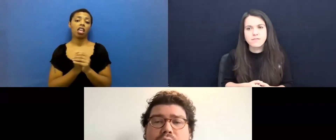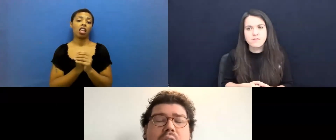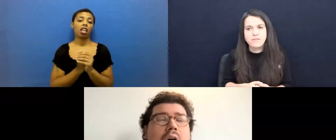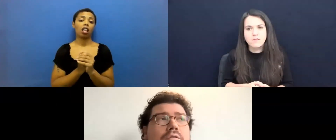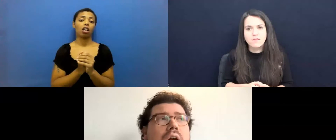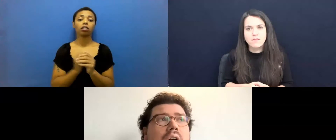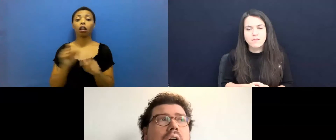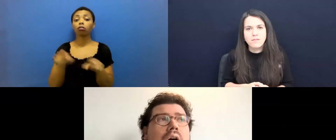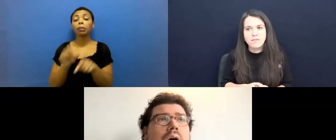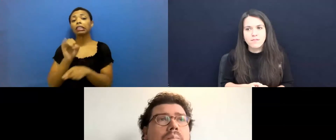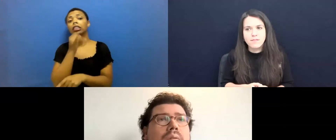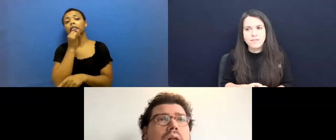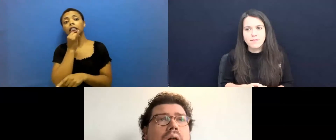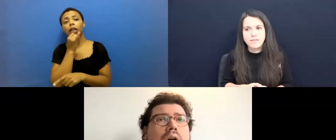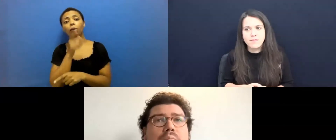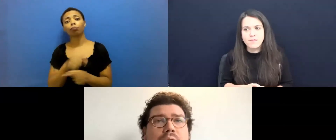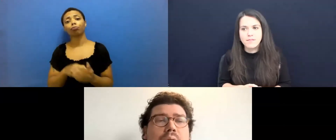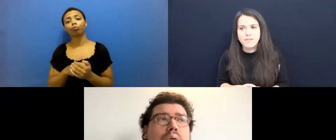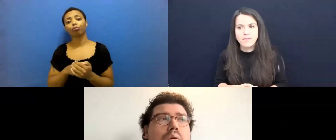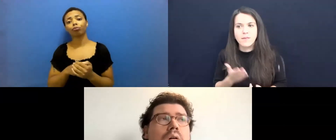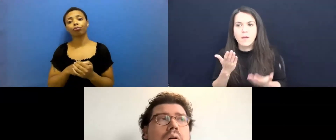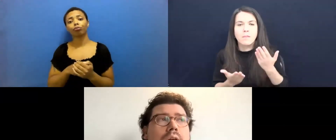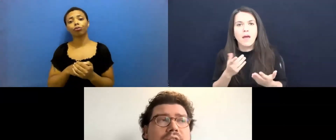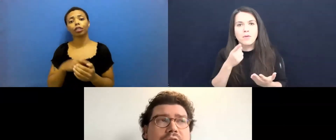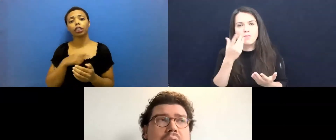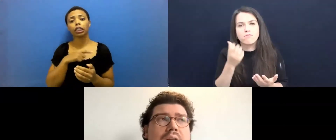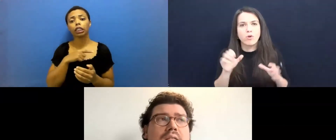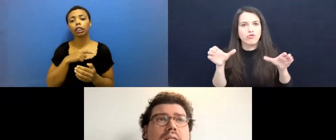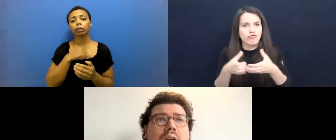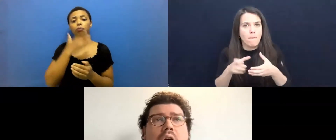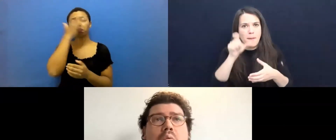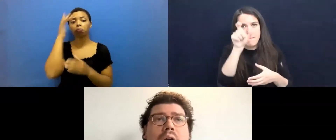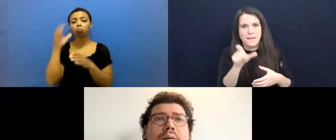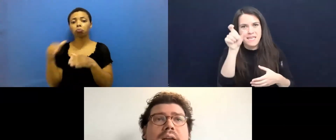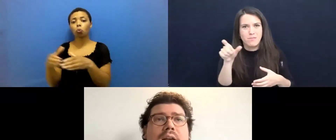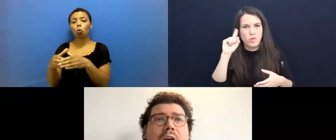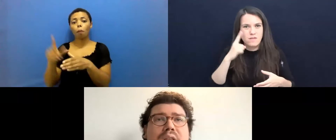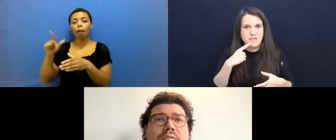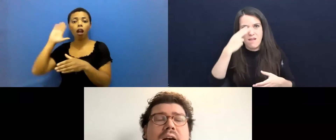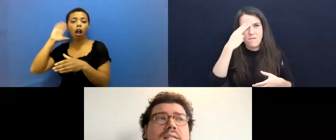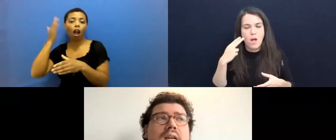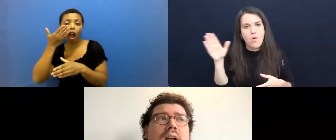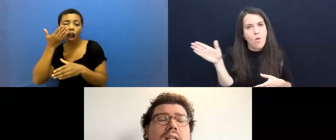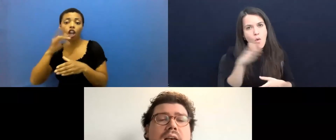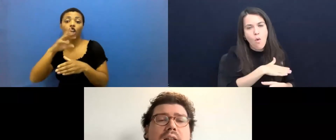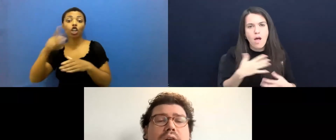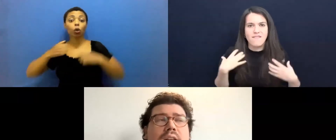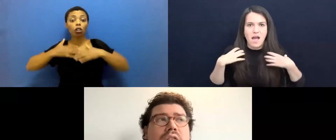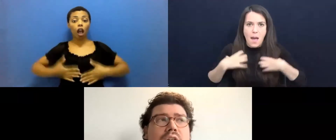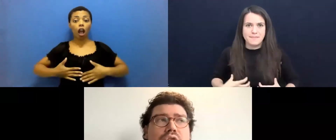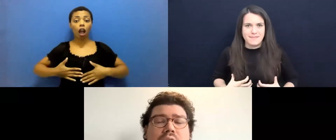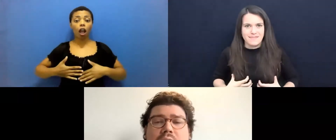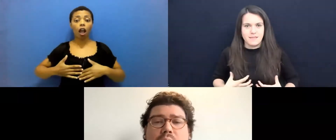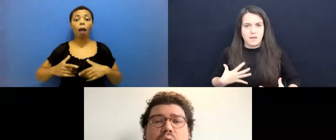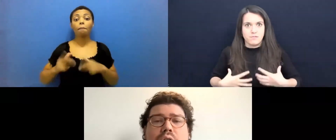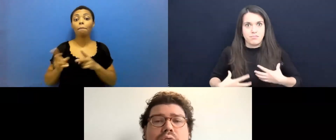example, if you have a group of people with deaf blindness, they are all wearing a haptic vest, then you can easily